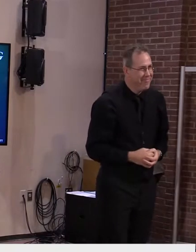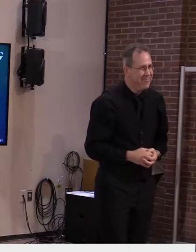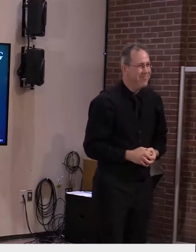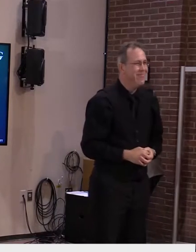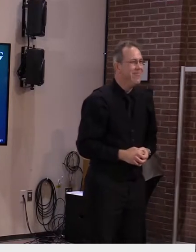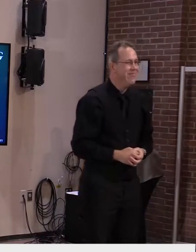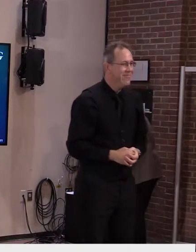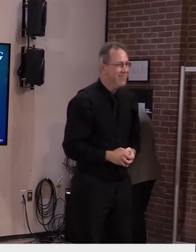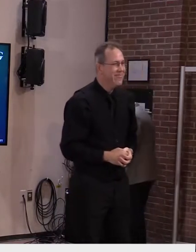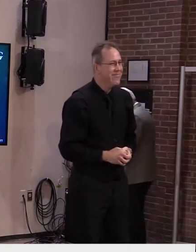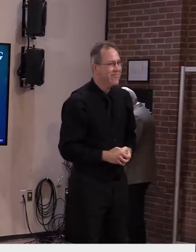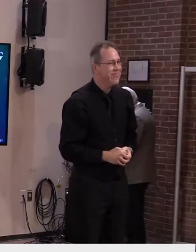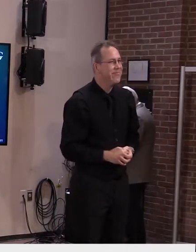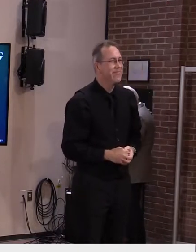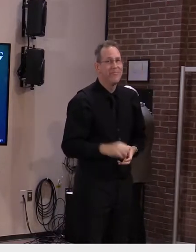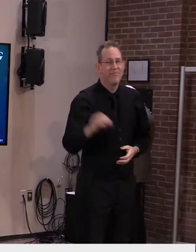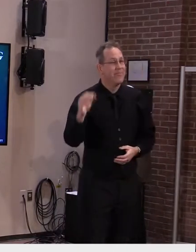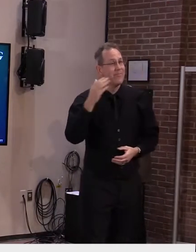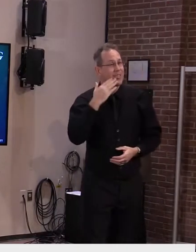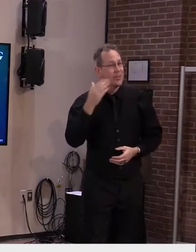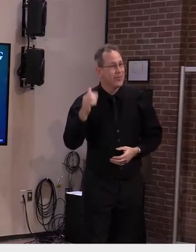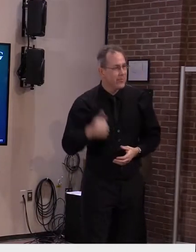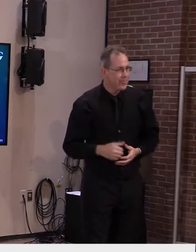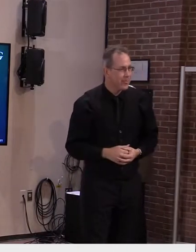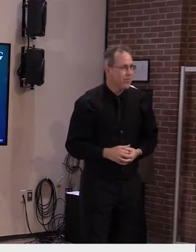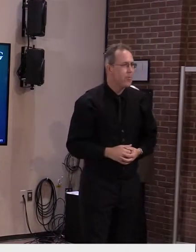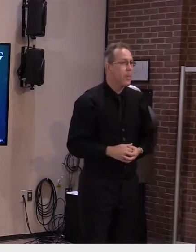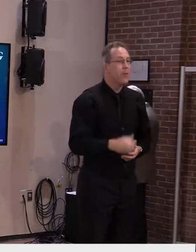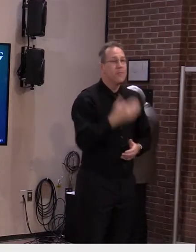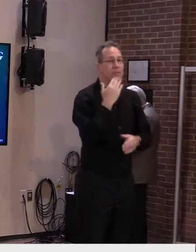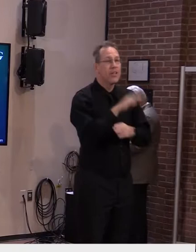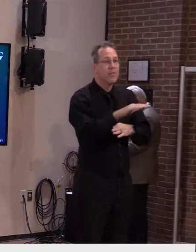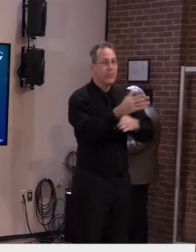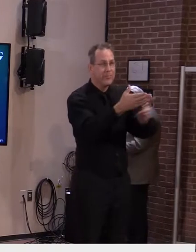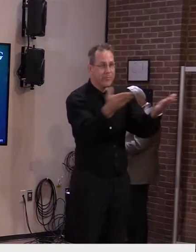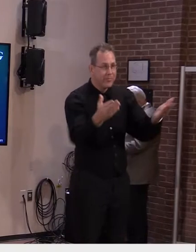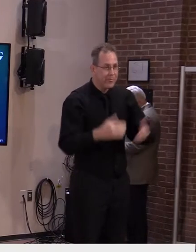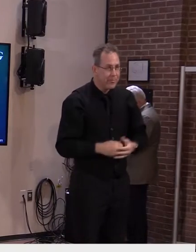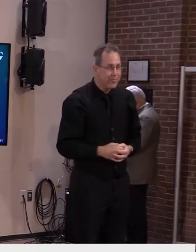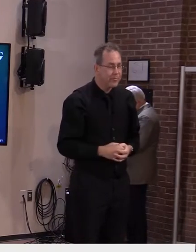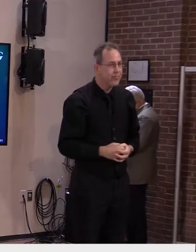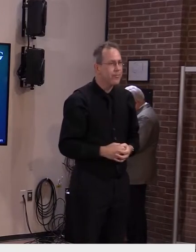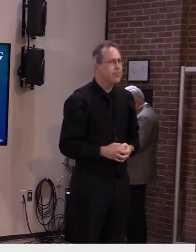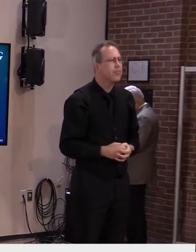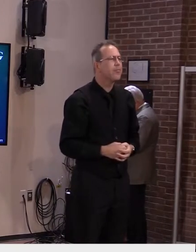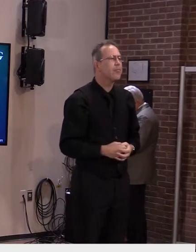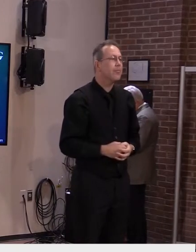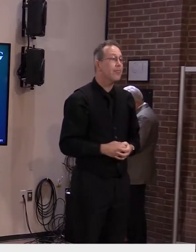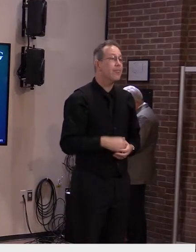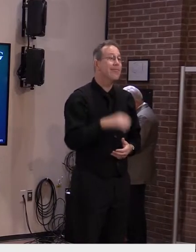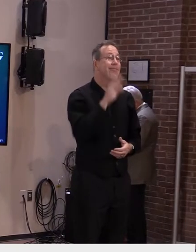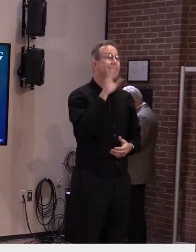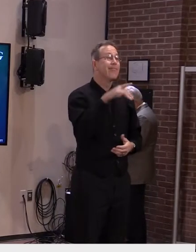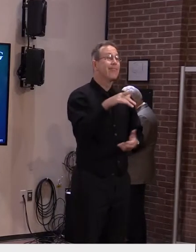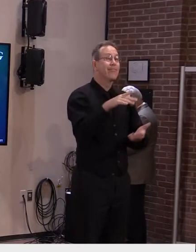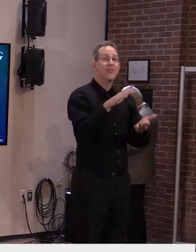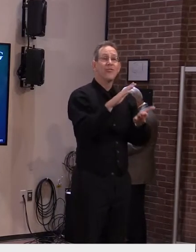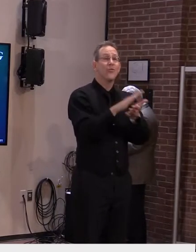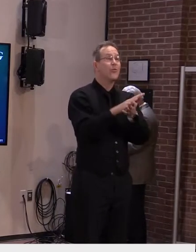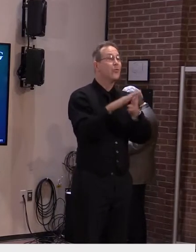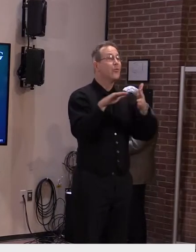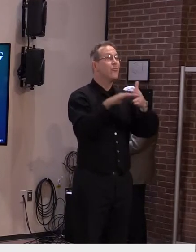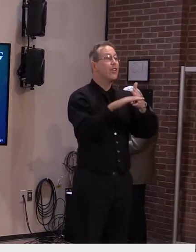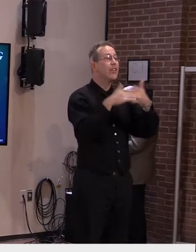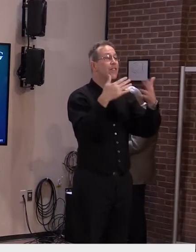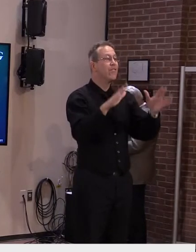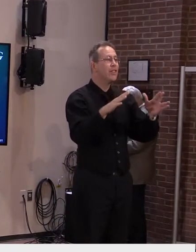Thank you, Commissioner Picek. Good afternoon. Our schools are back in session this week after a well-deserved Thanksgiving break. It's also